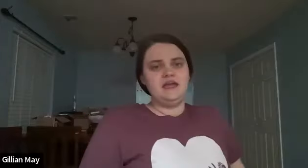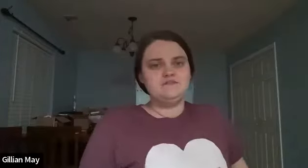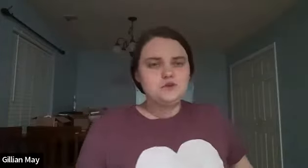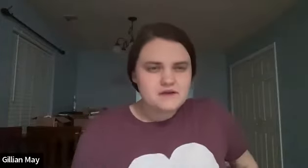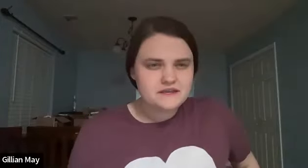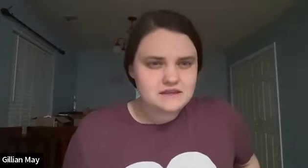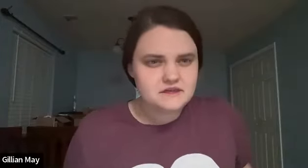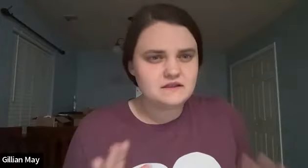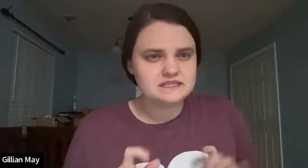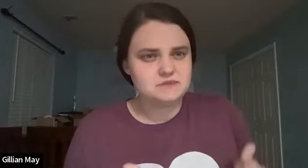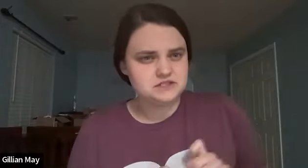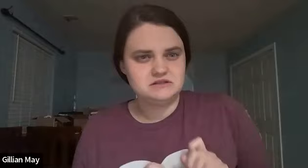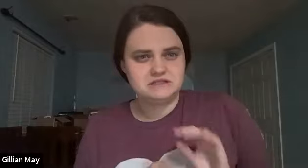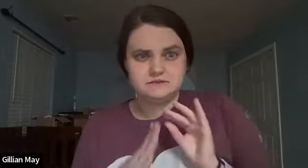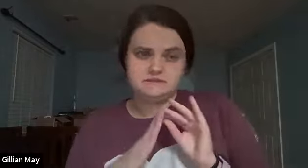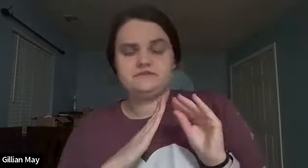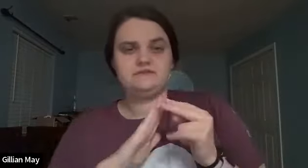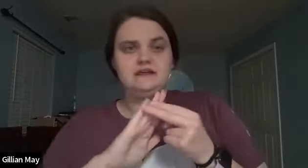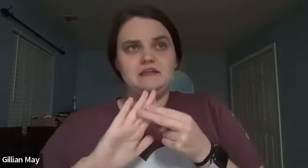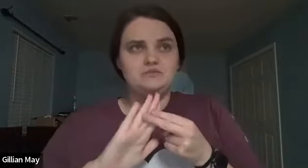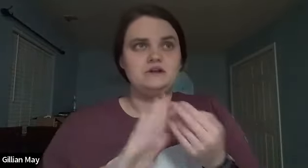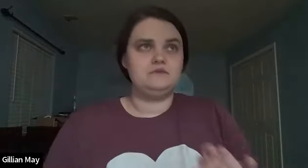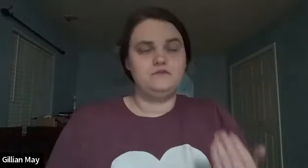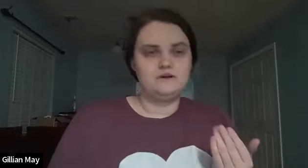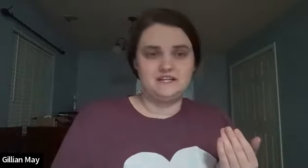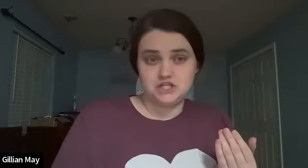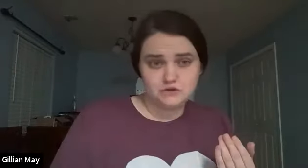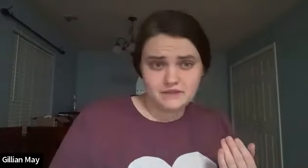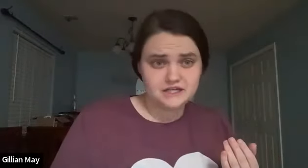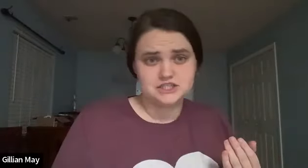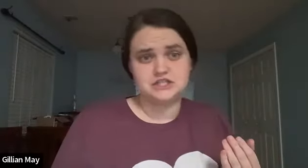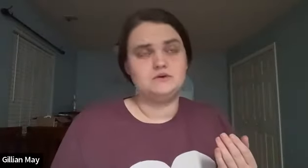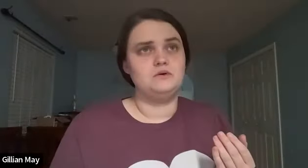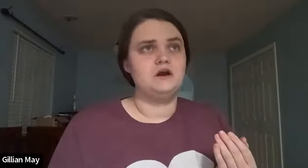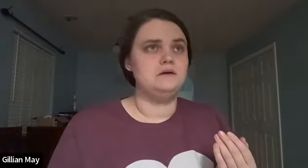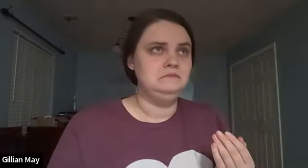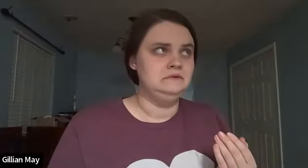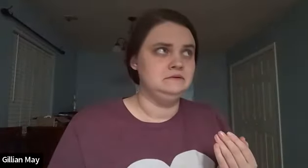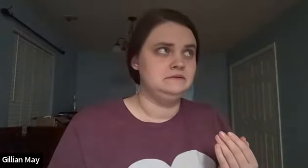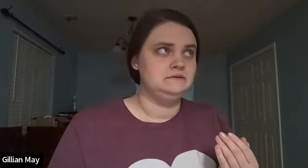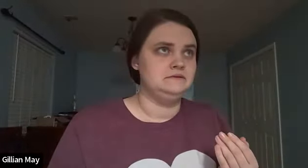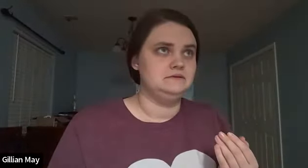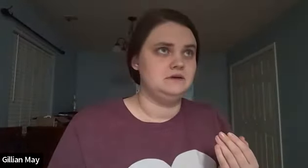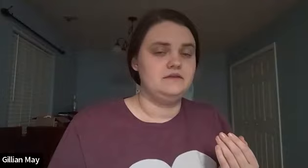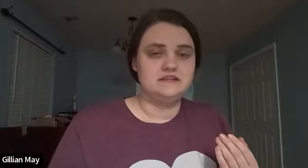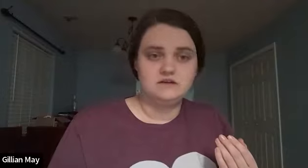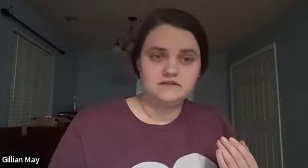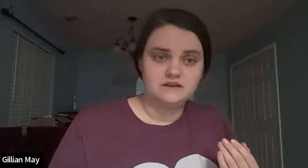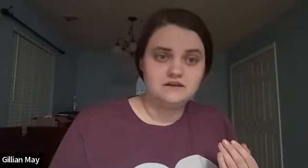If you have anything like special, like specific, like labeling before it, like general manager or that's all I can think of.